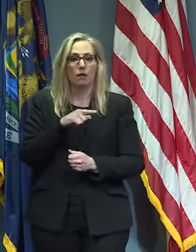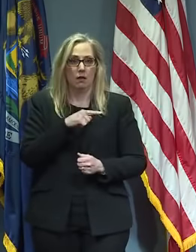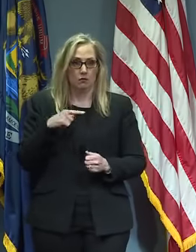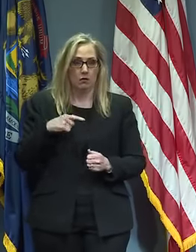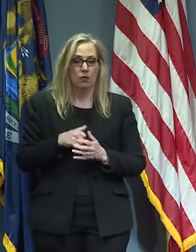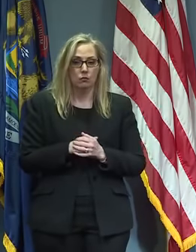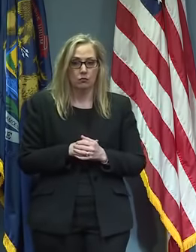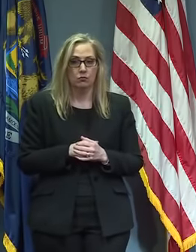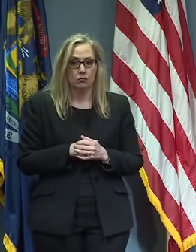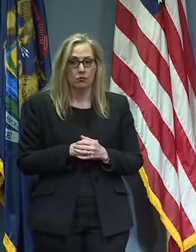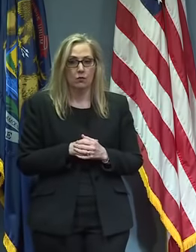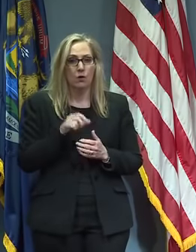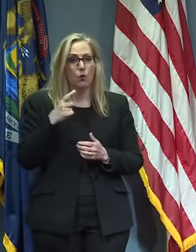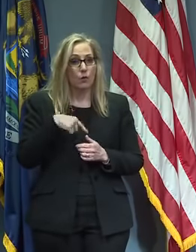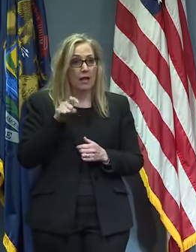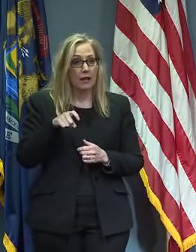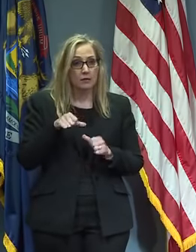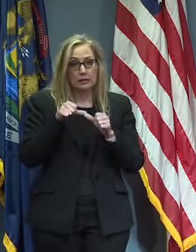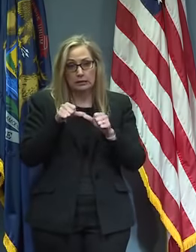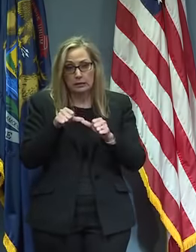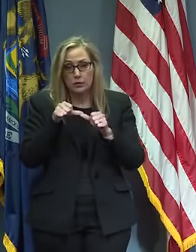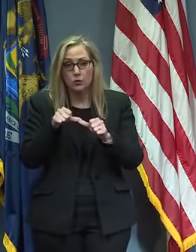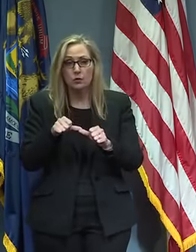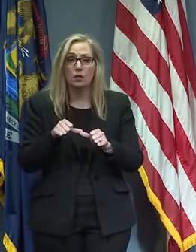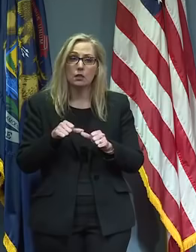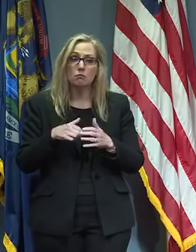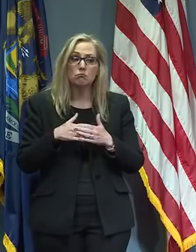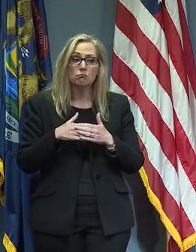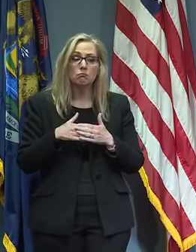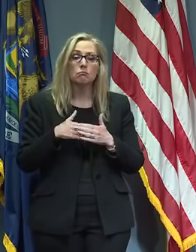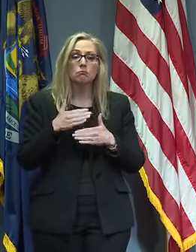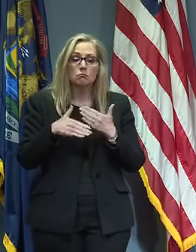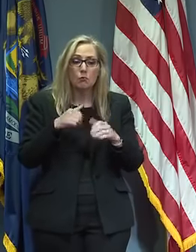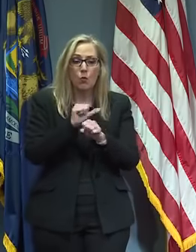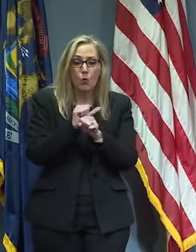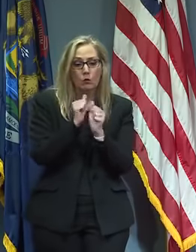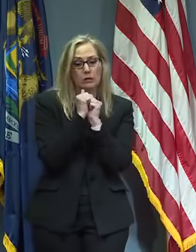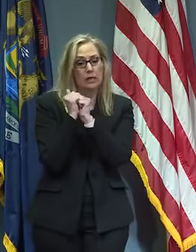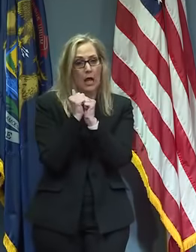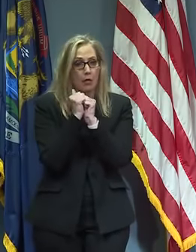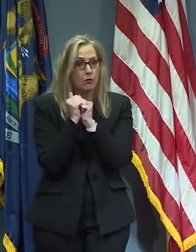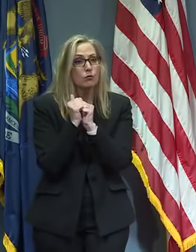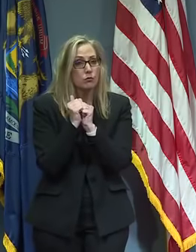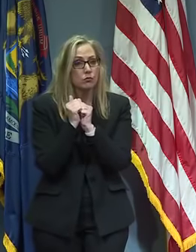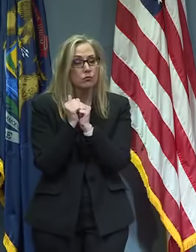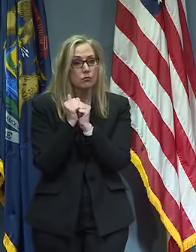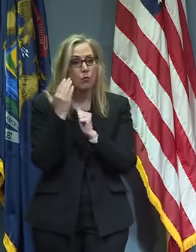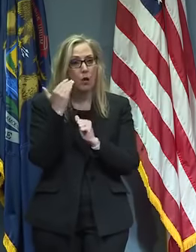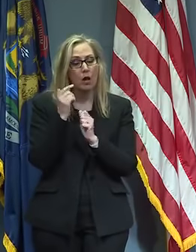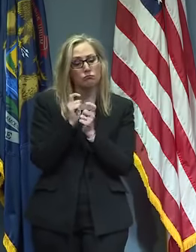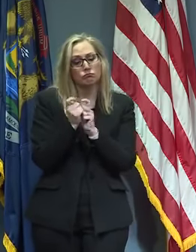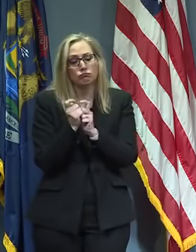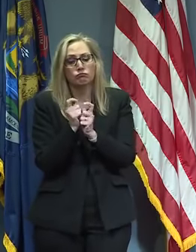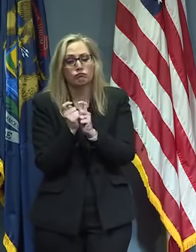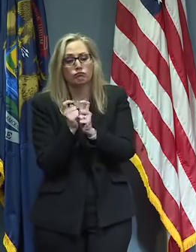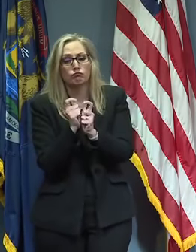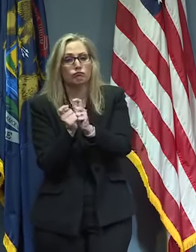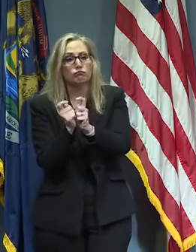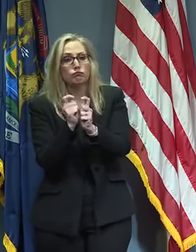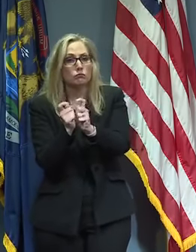got to have that continual, ongoing work that we're going to have to do together, because we're going to need to make adjustments along the